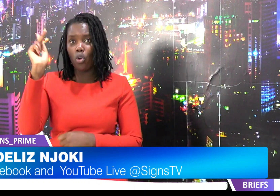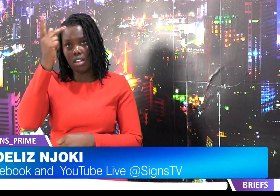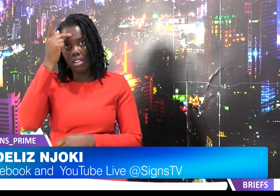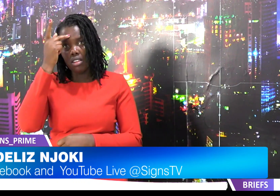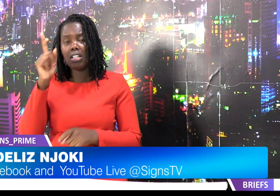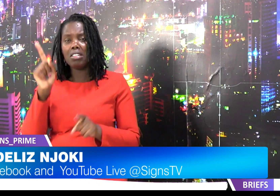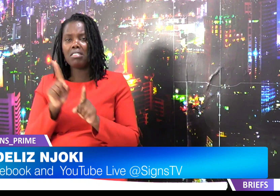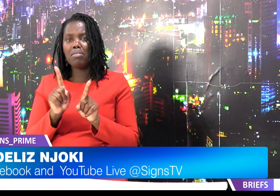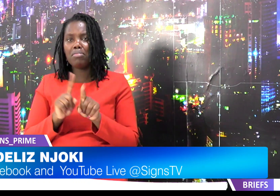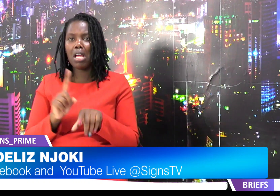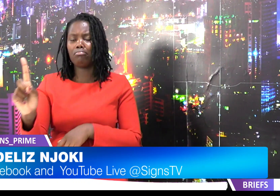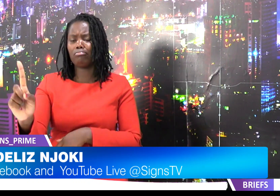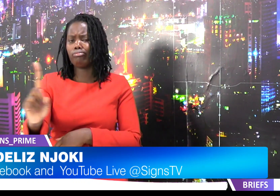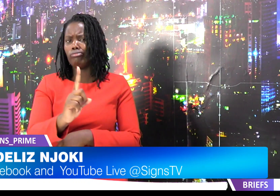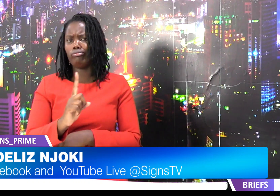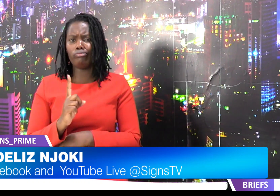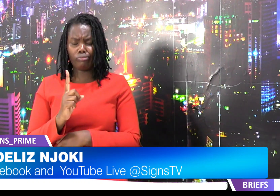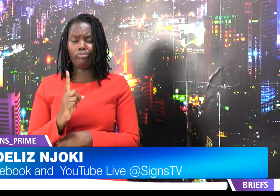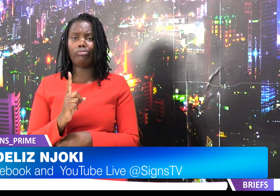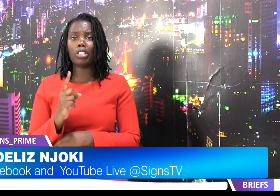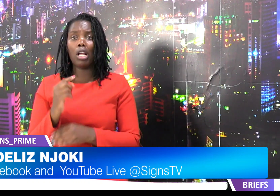be a victim in the case.